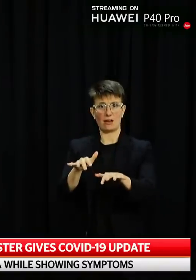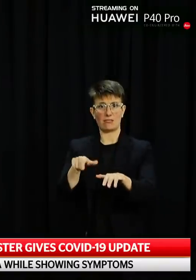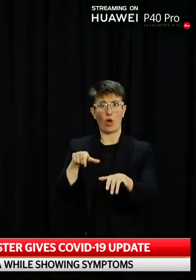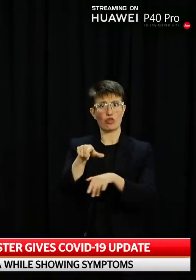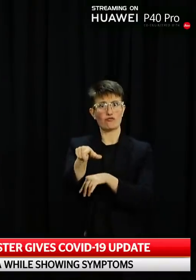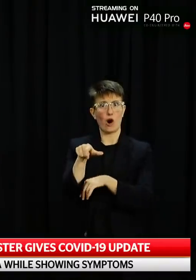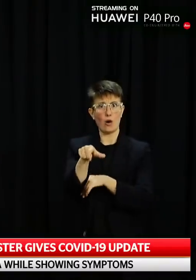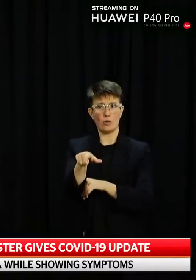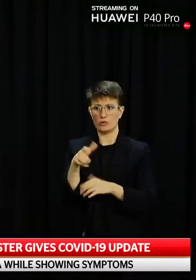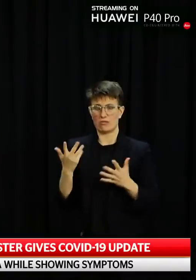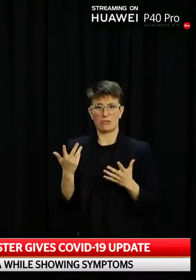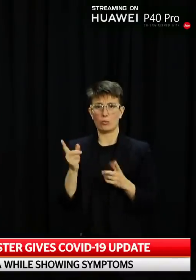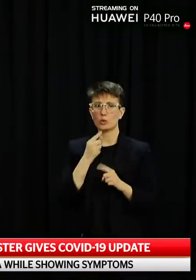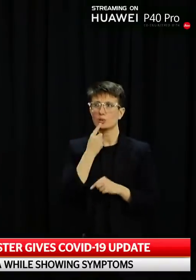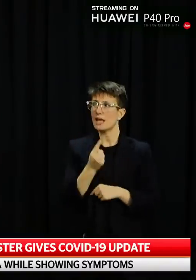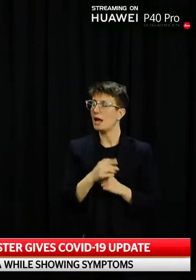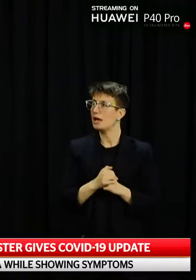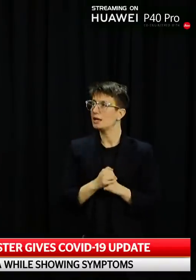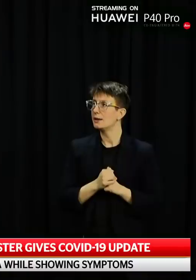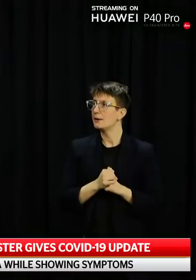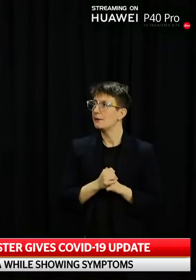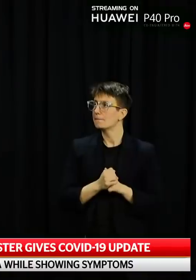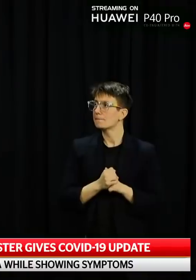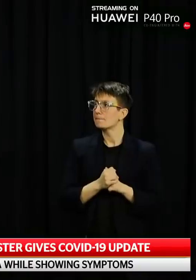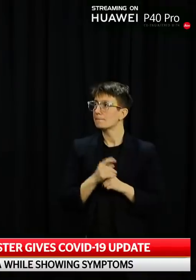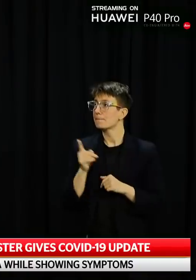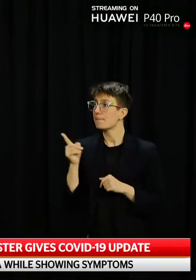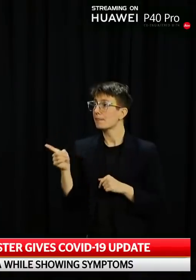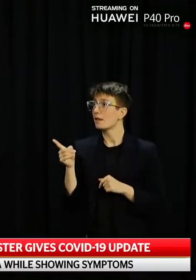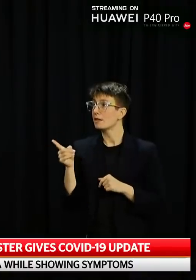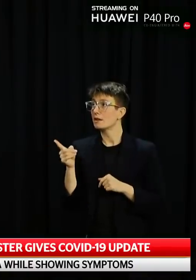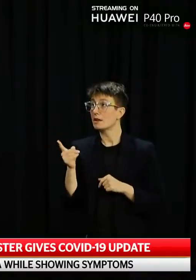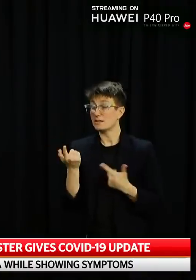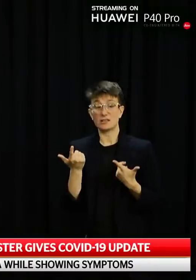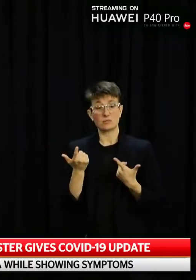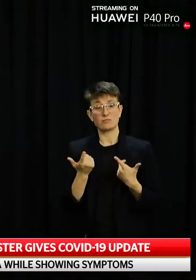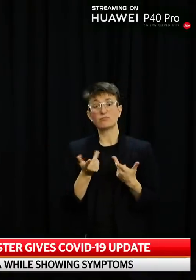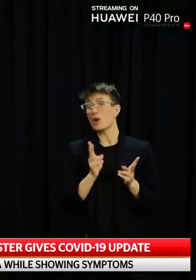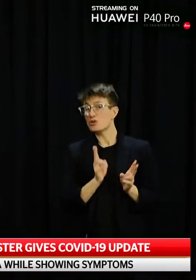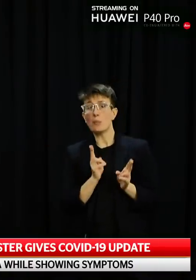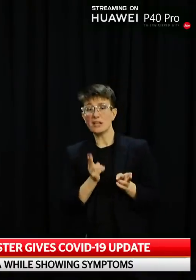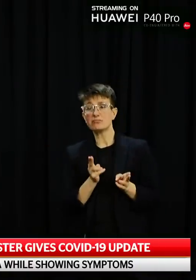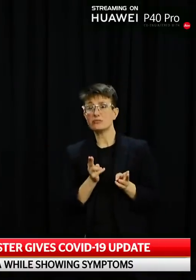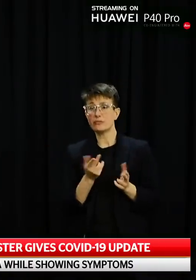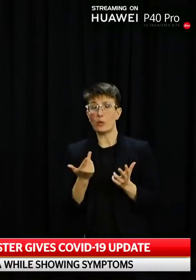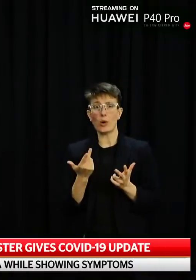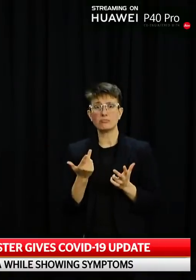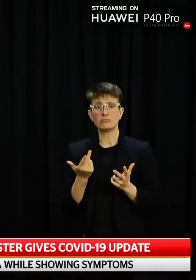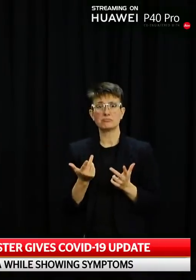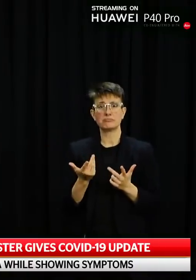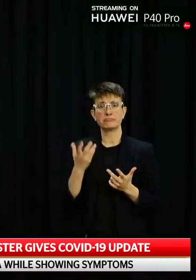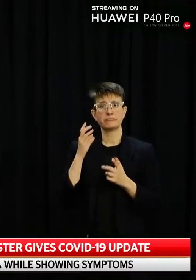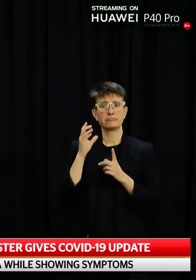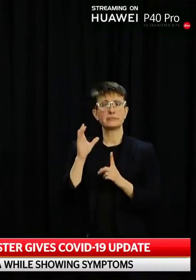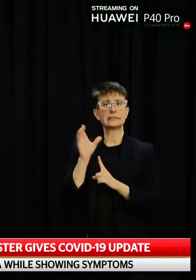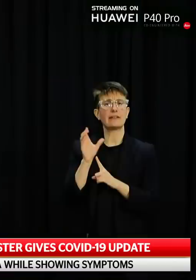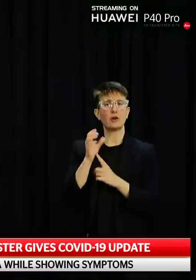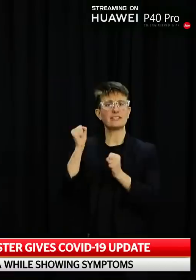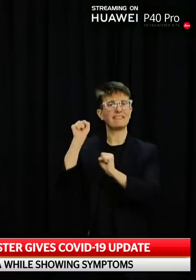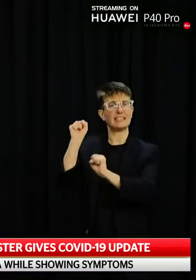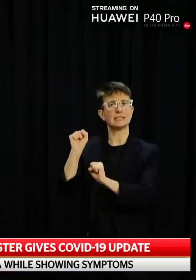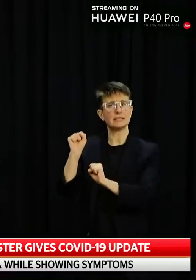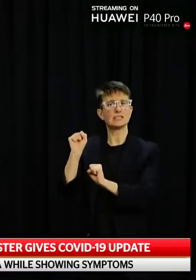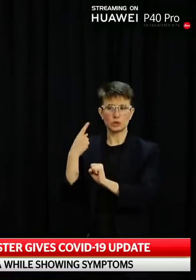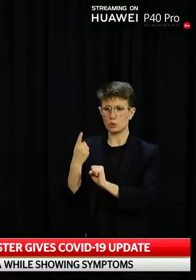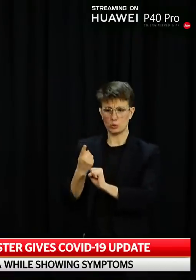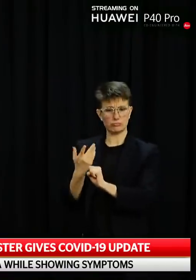It's quite common for civil defence to engage to help New Zealanders in times of emergency. There's frequent operation